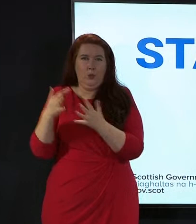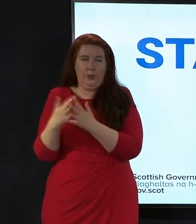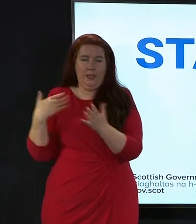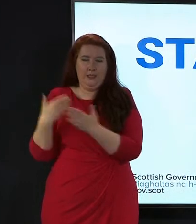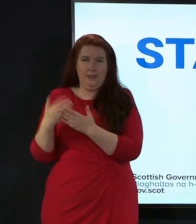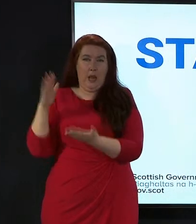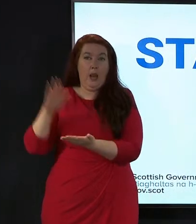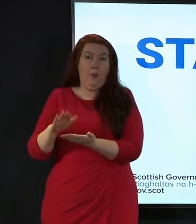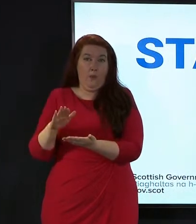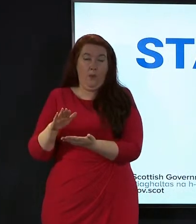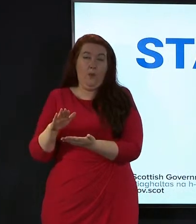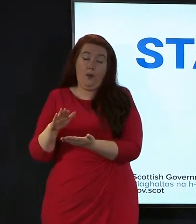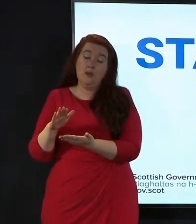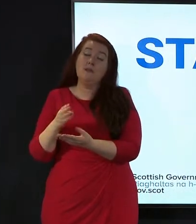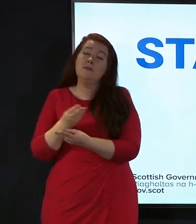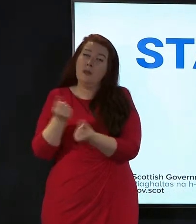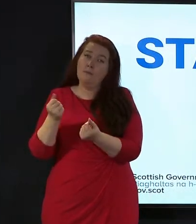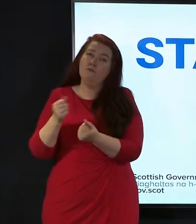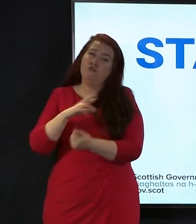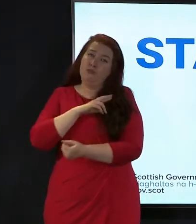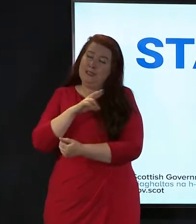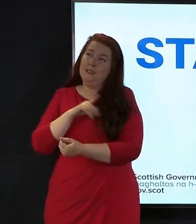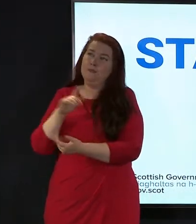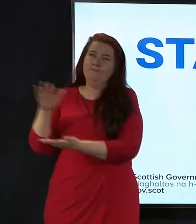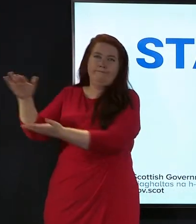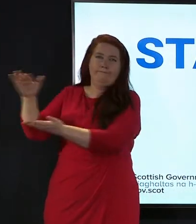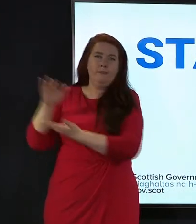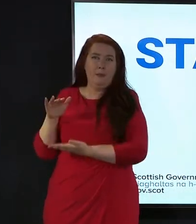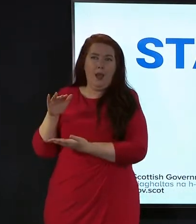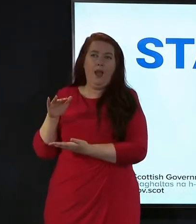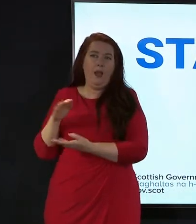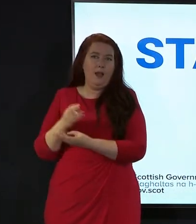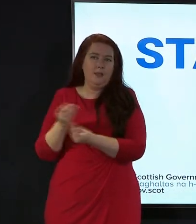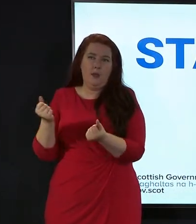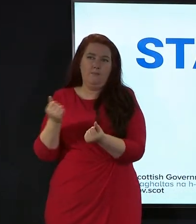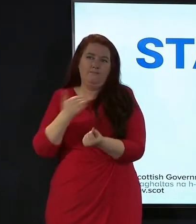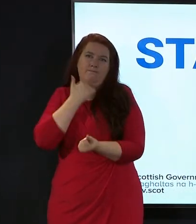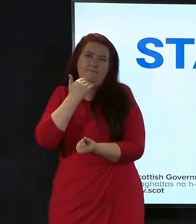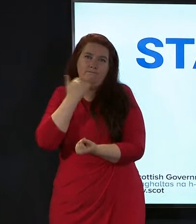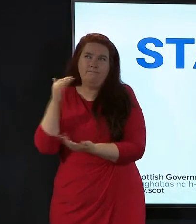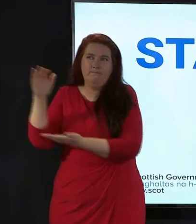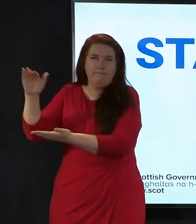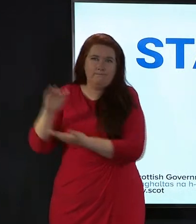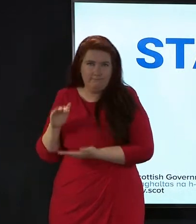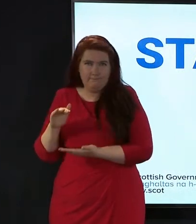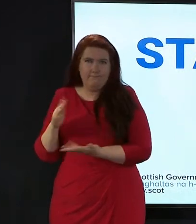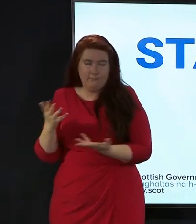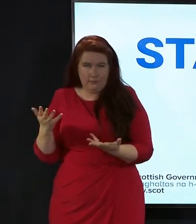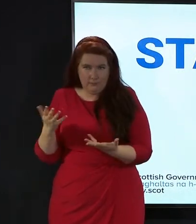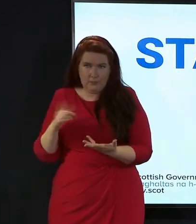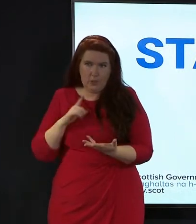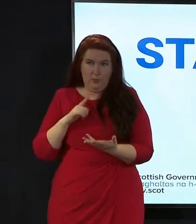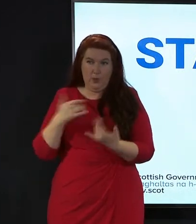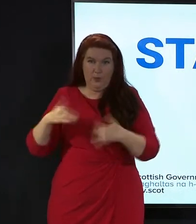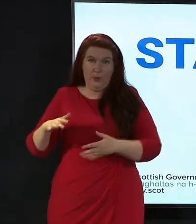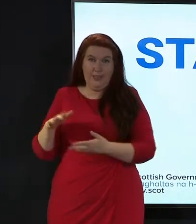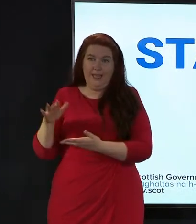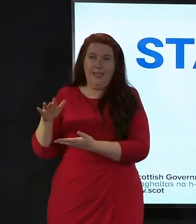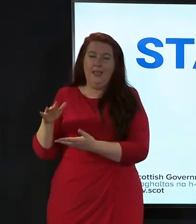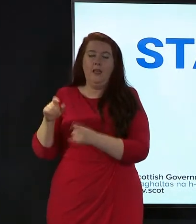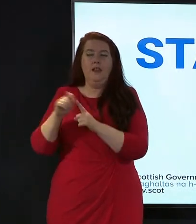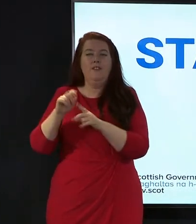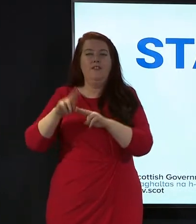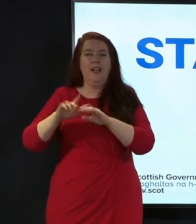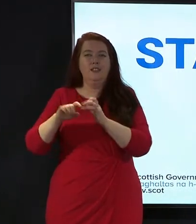will partly be supply, particularly around tightness of some of the vaccine supplies, given that we can only give Pfizer to